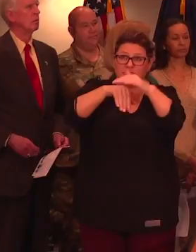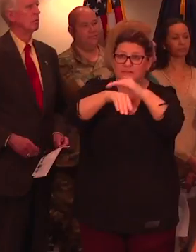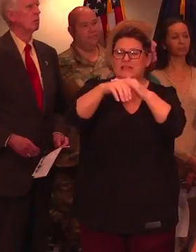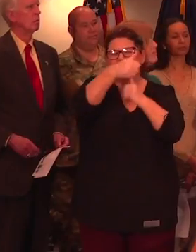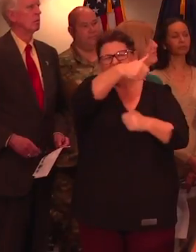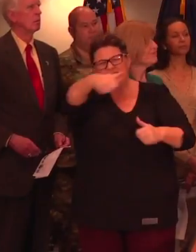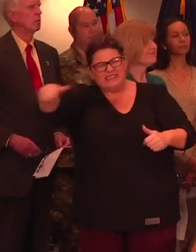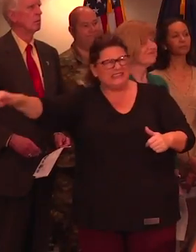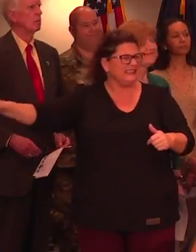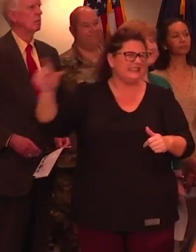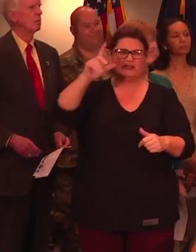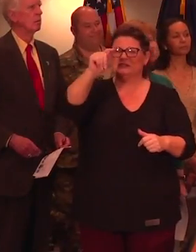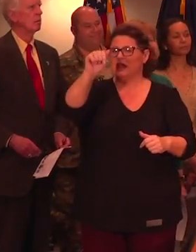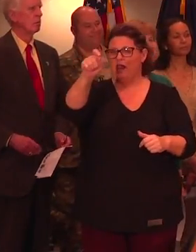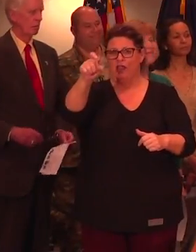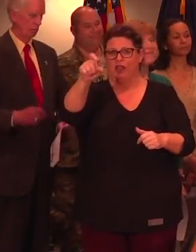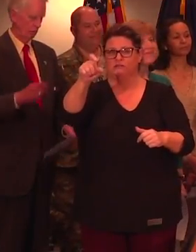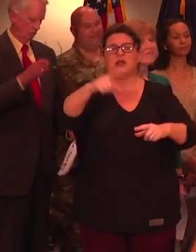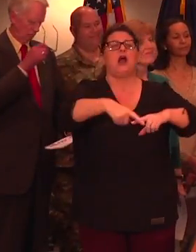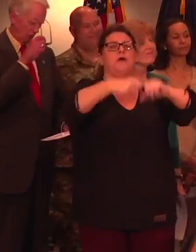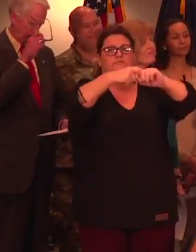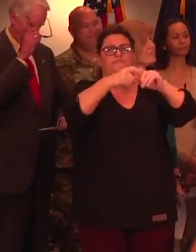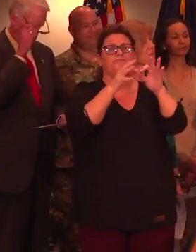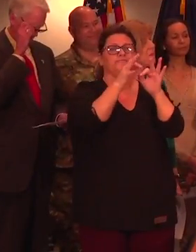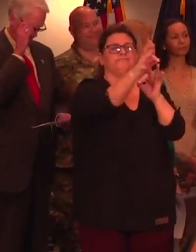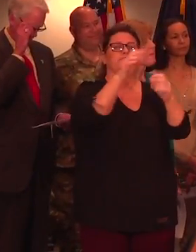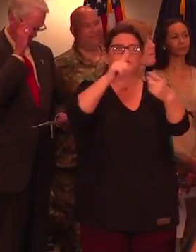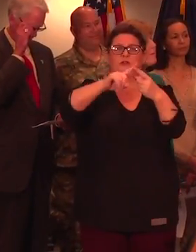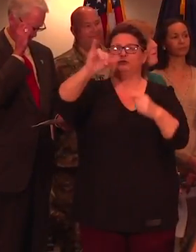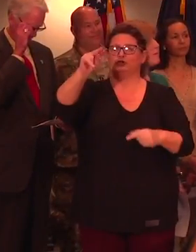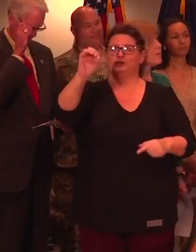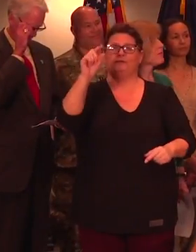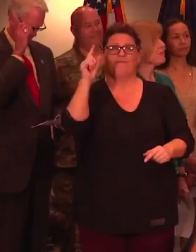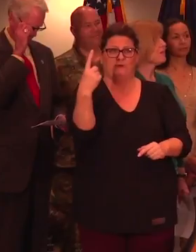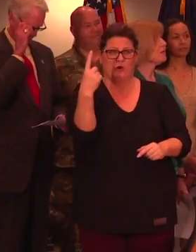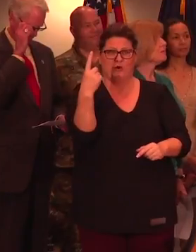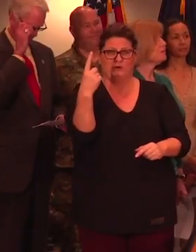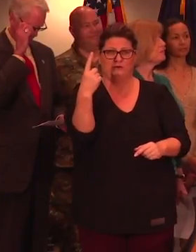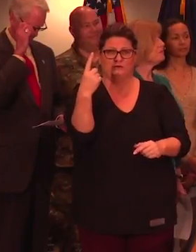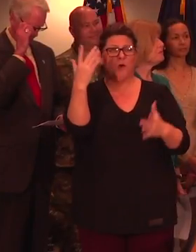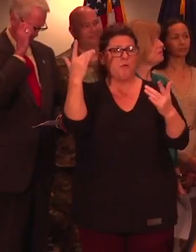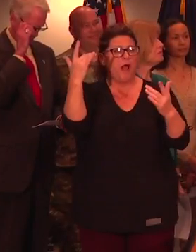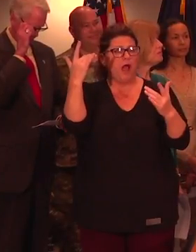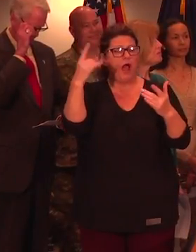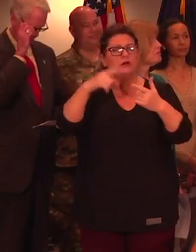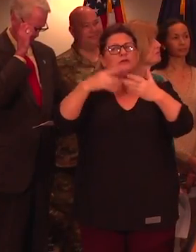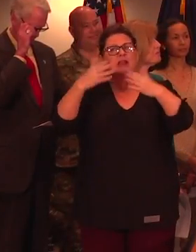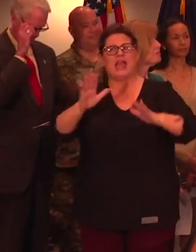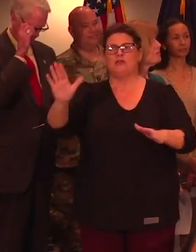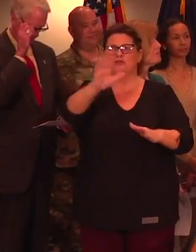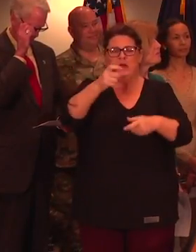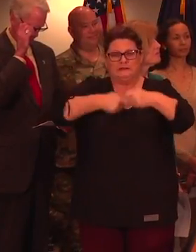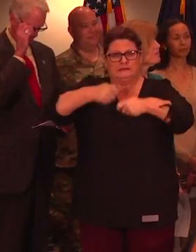I've left out. The idea behind this is to allow these businesses to maintain their cash